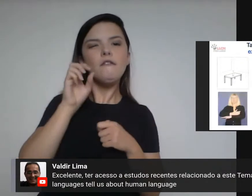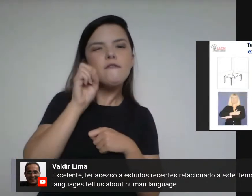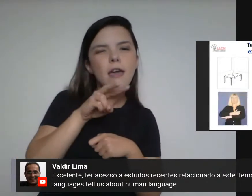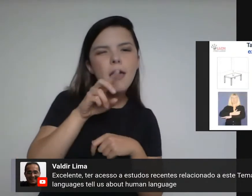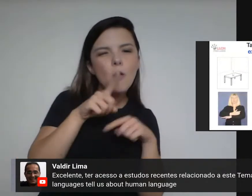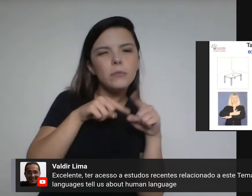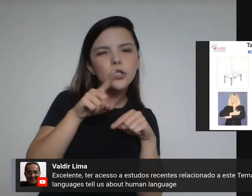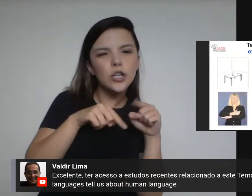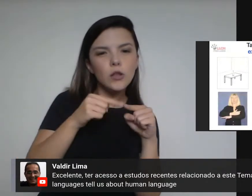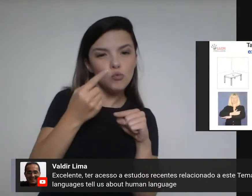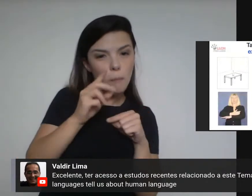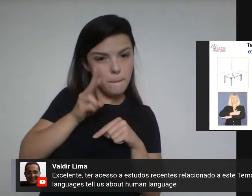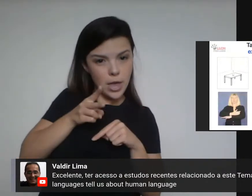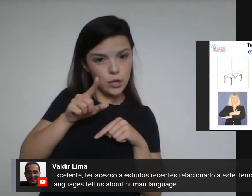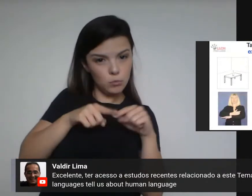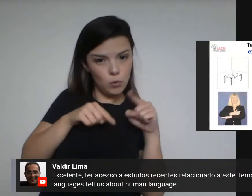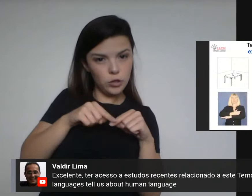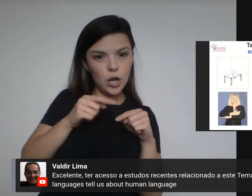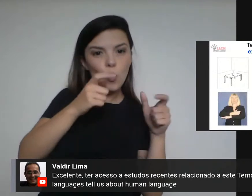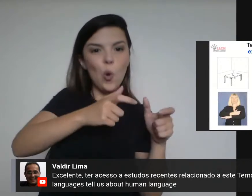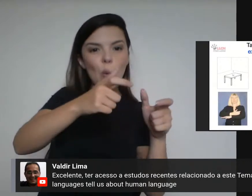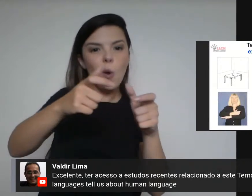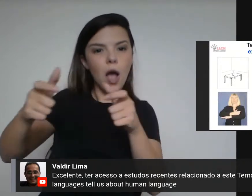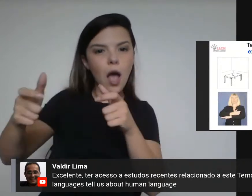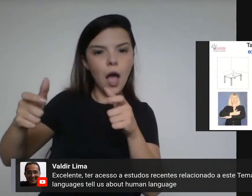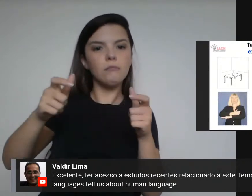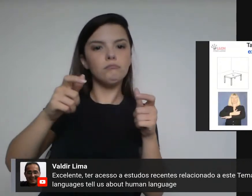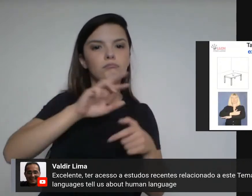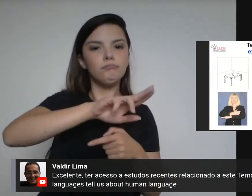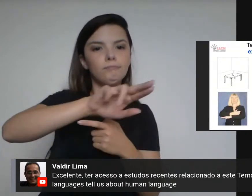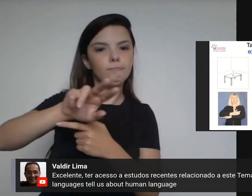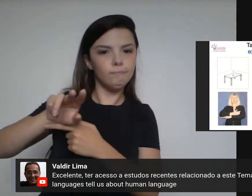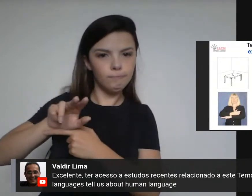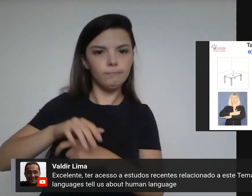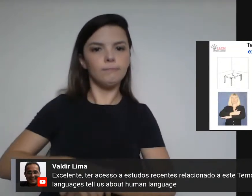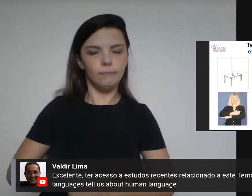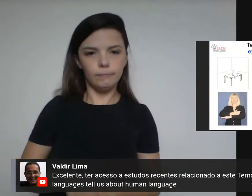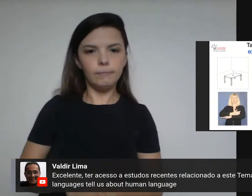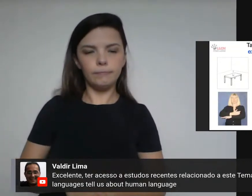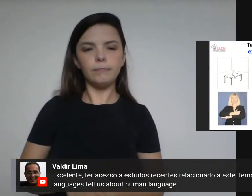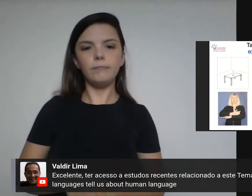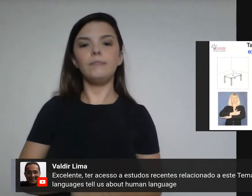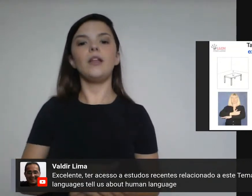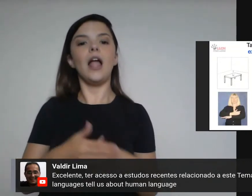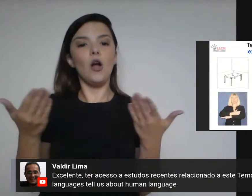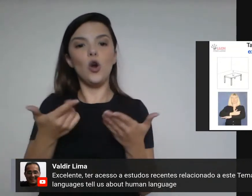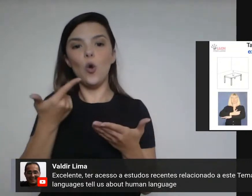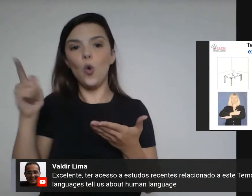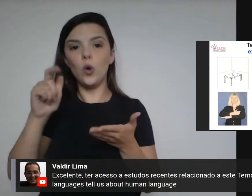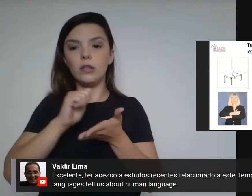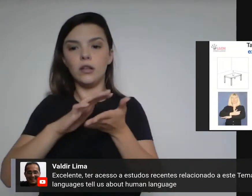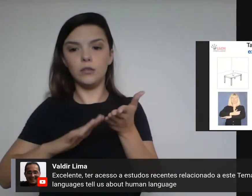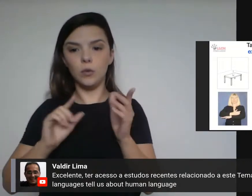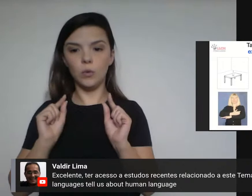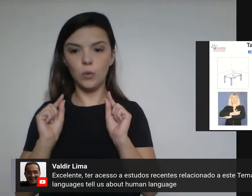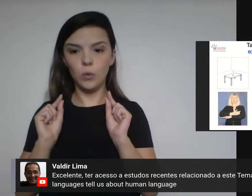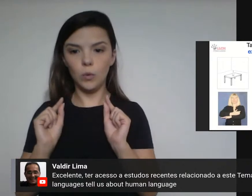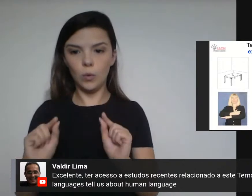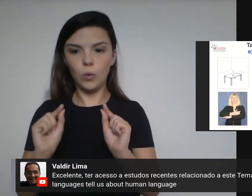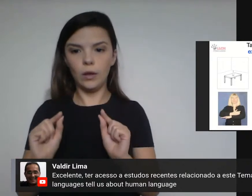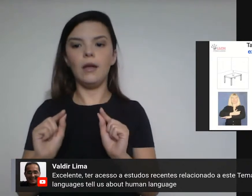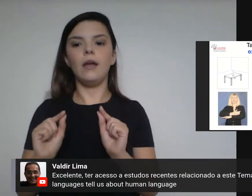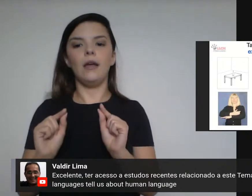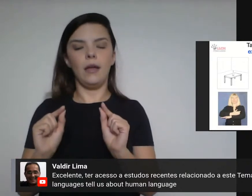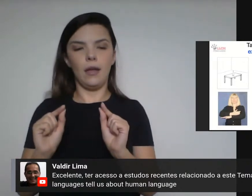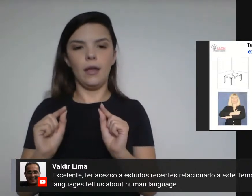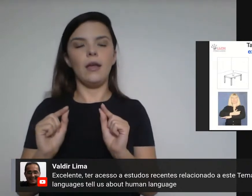with a task where you're, again, producing locative classifier expressions, but what's changing is not the location,